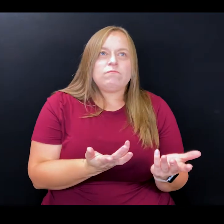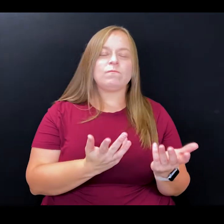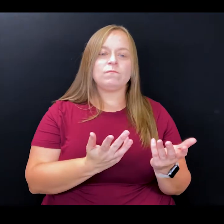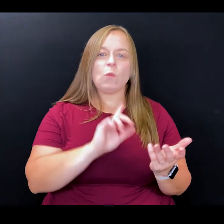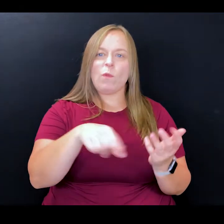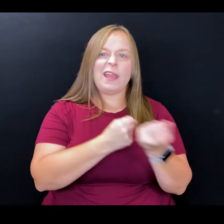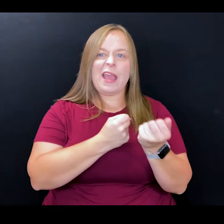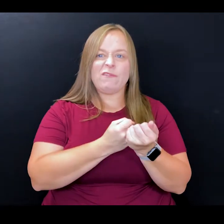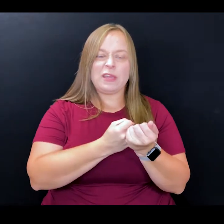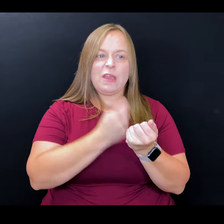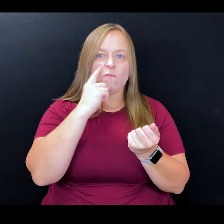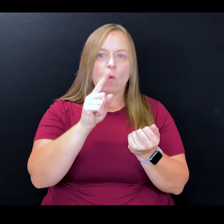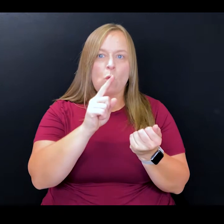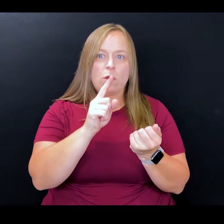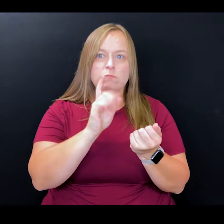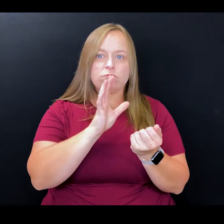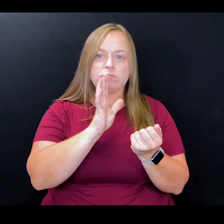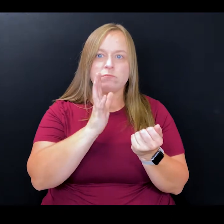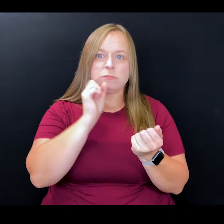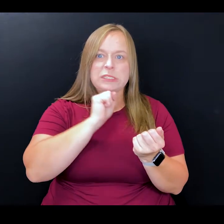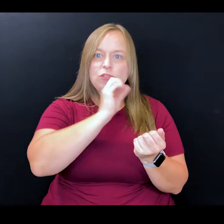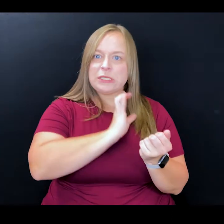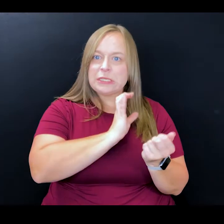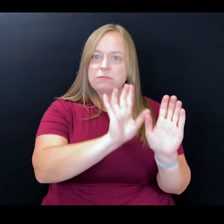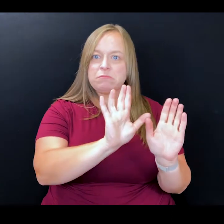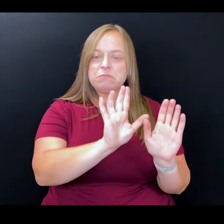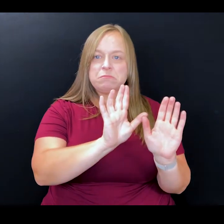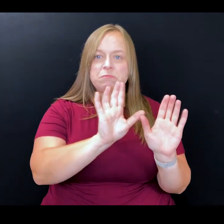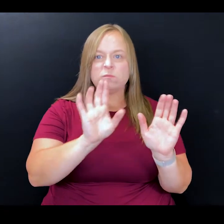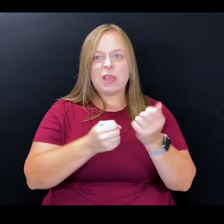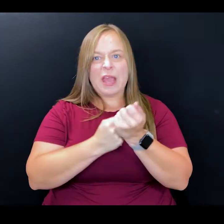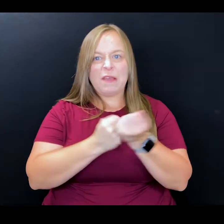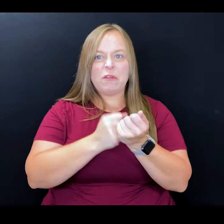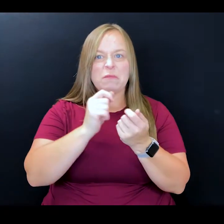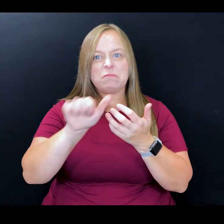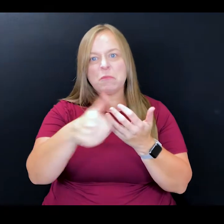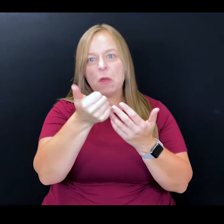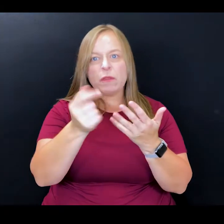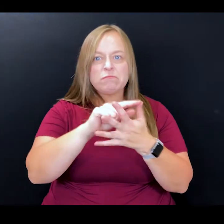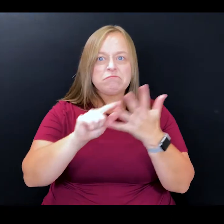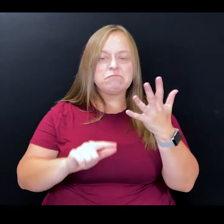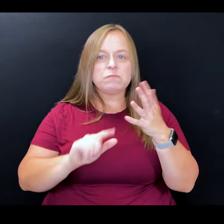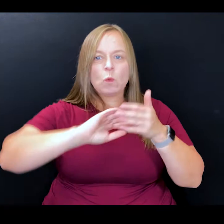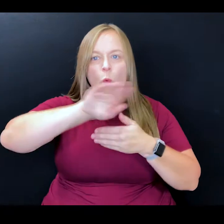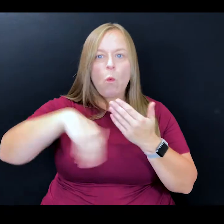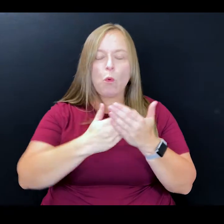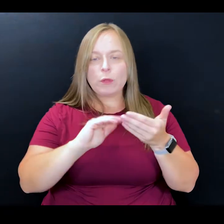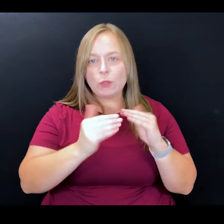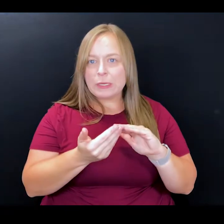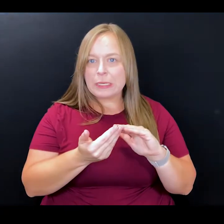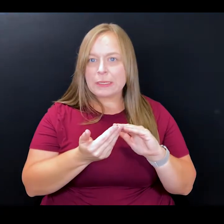we don't only advocate on behalf of senior citizens. We advocate on behalf of the